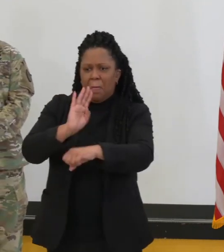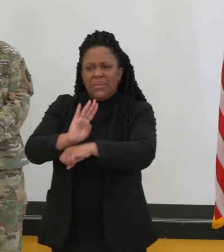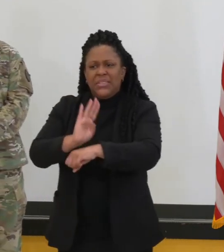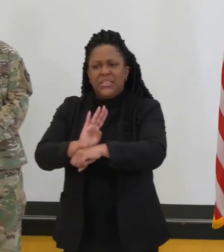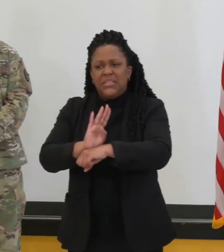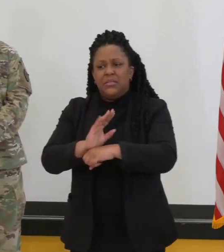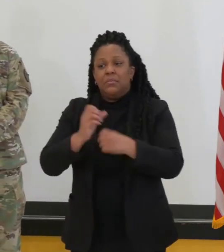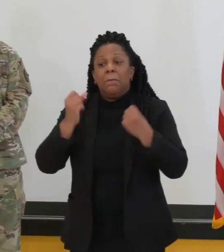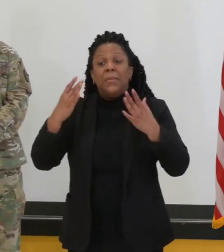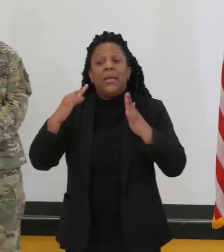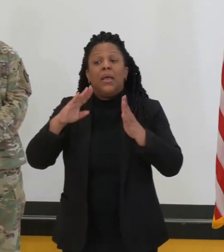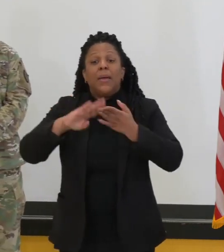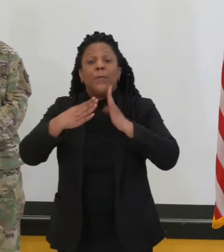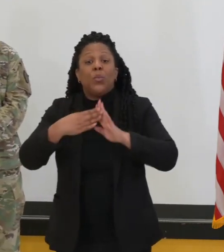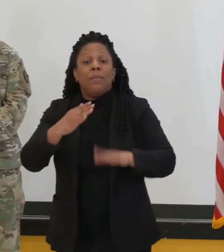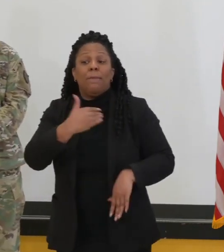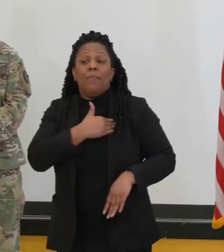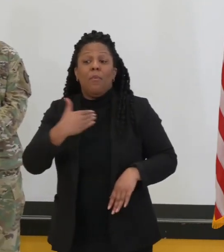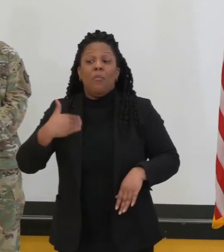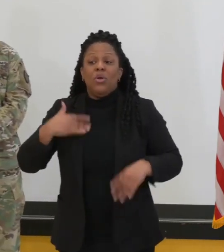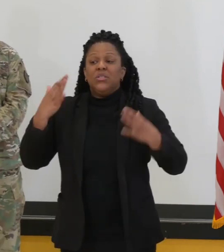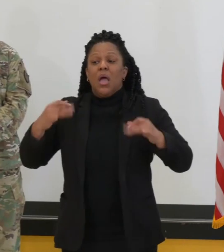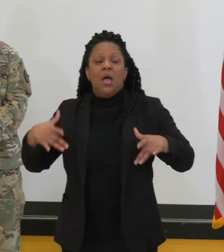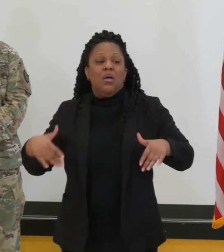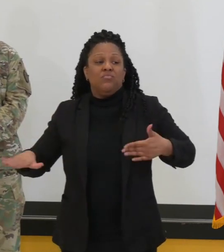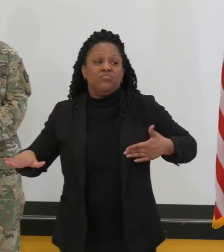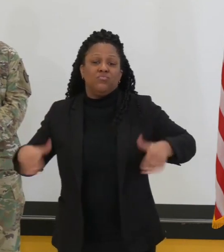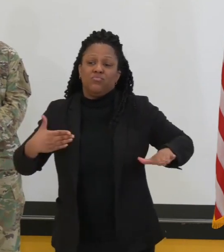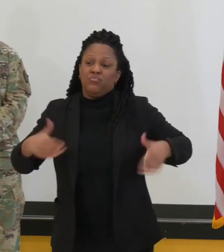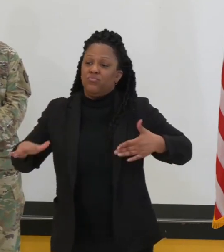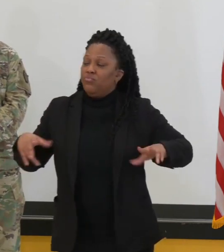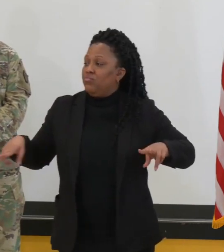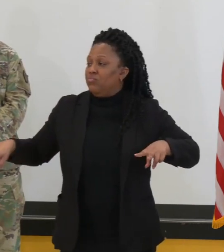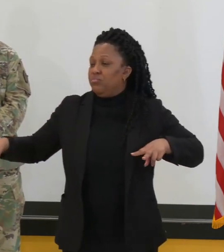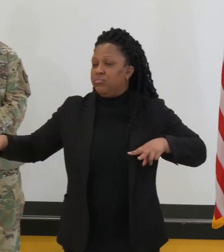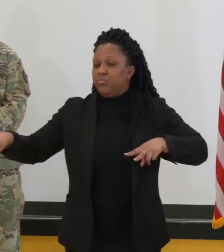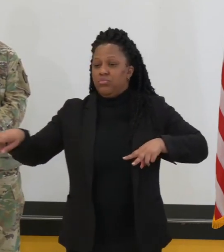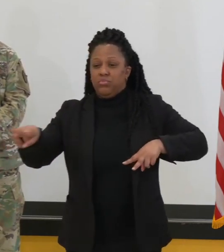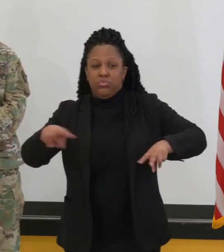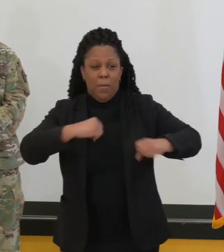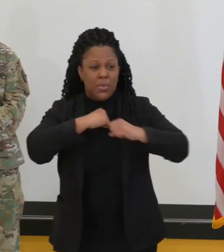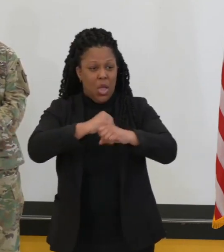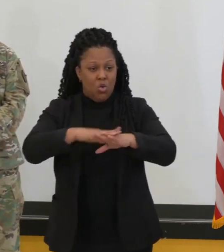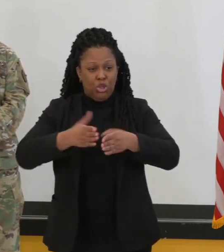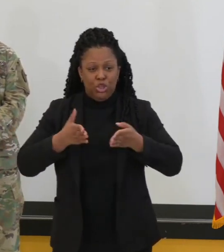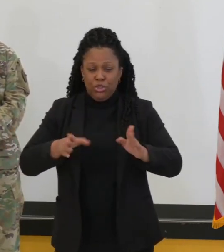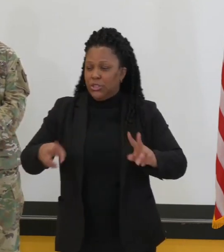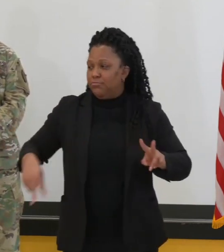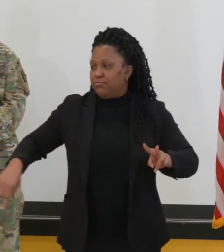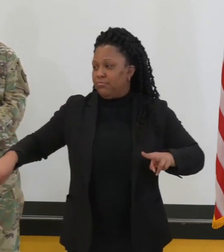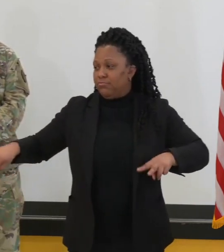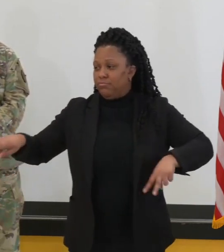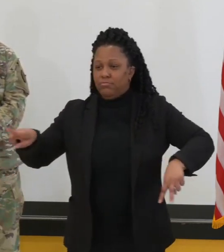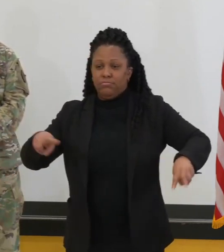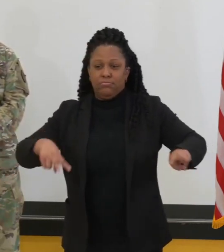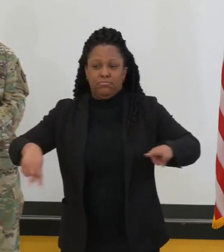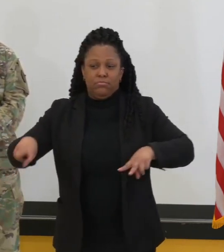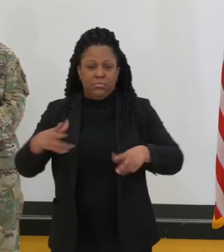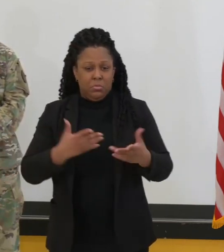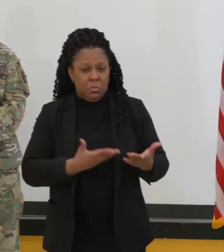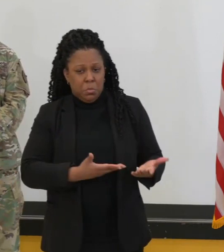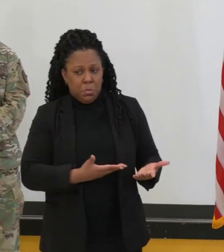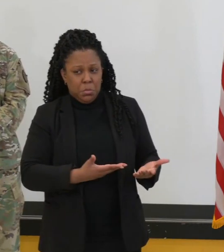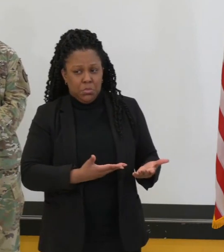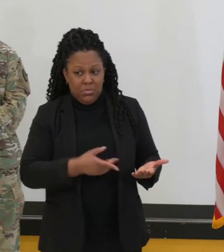message to these groups who may feel the need after 7 p.m. tonight to go out and walk their neighborhood, protect their business run? Should